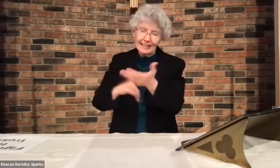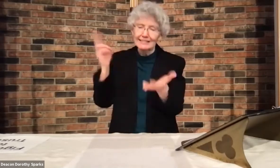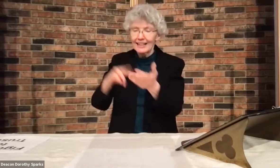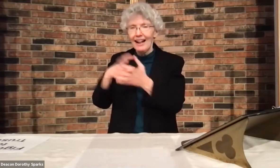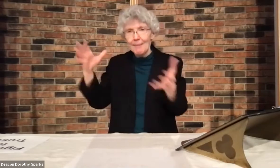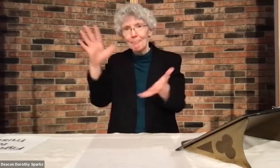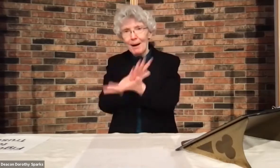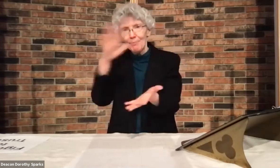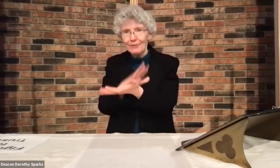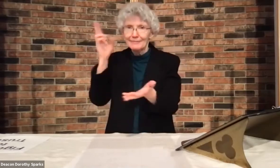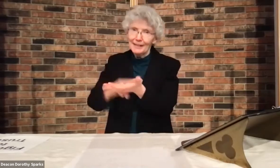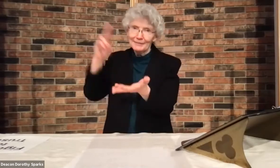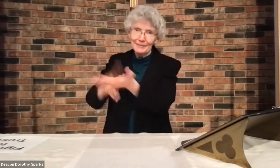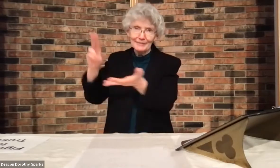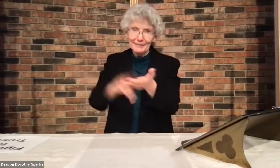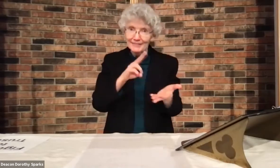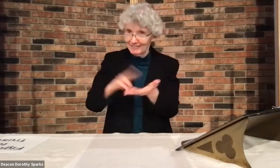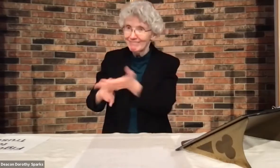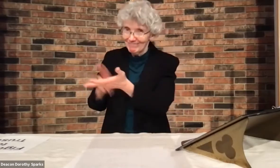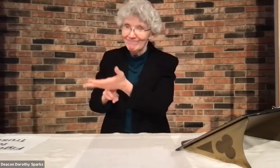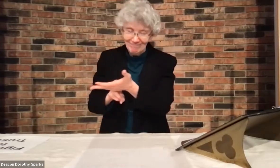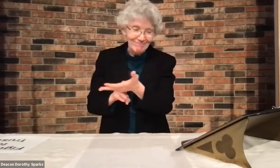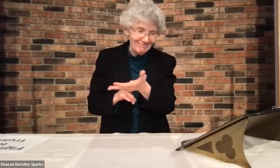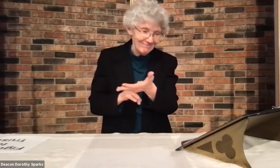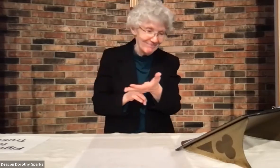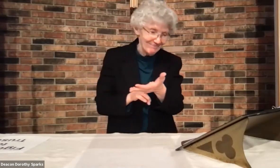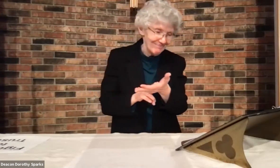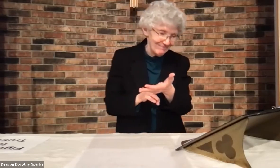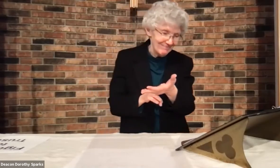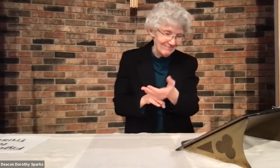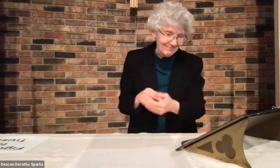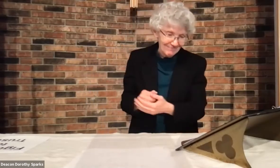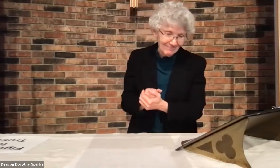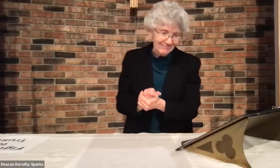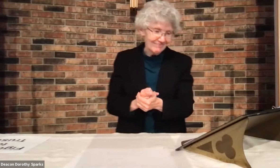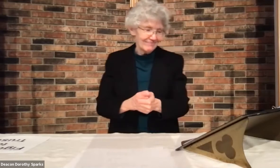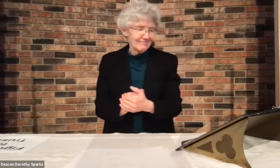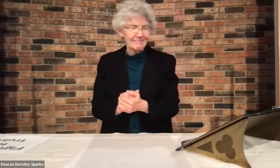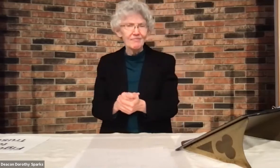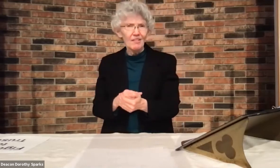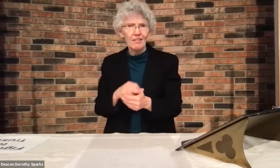once you have all the terms figured out and agreed upon, you sign all the appropriate documents.